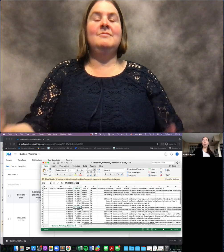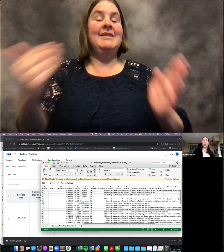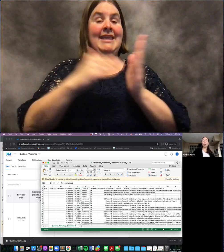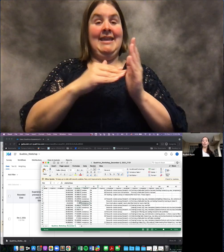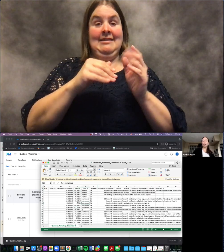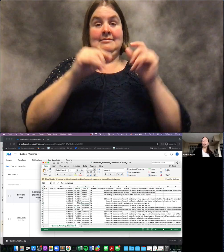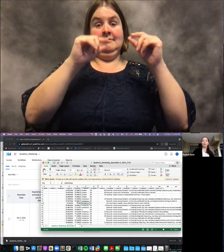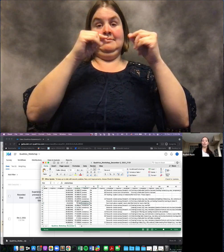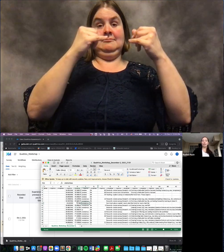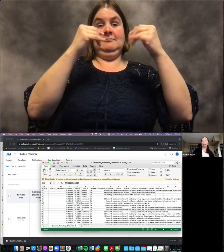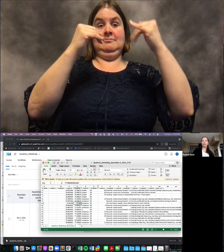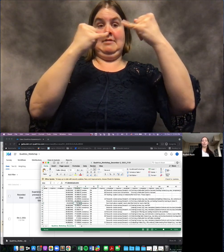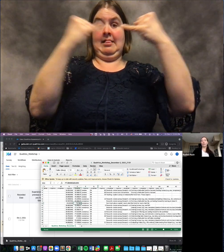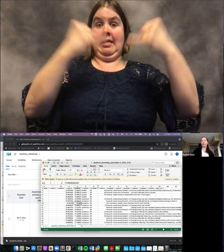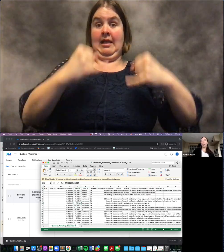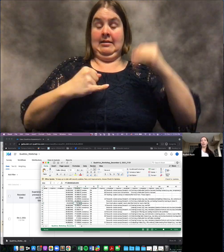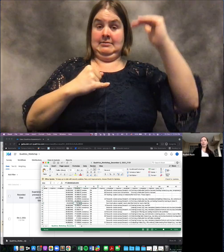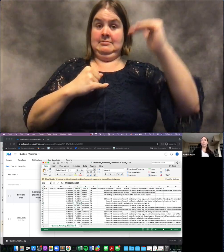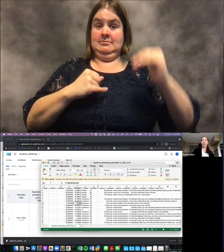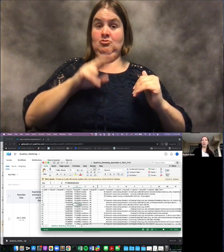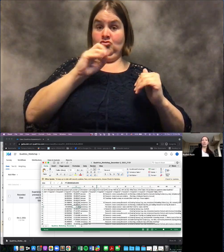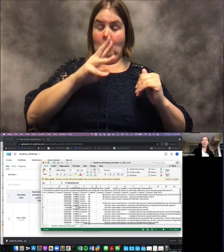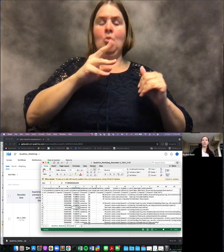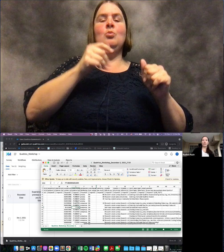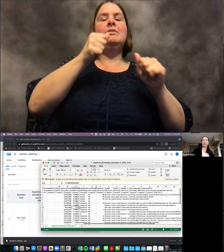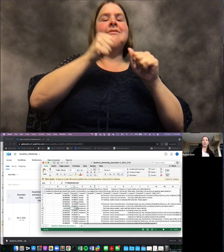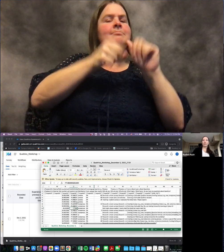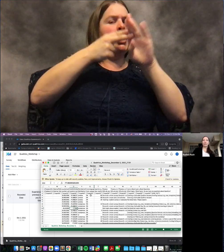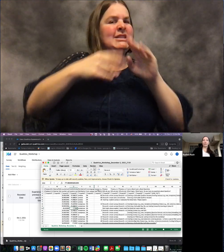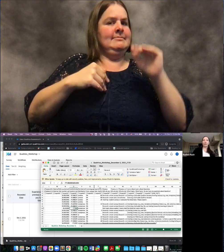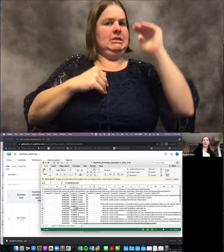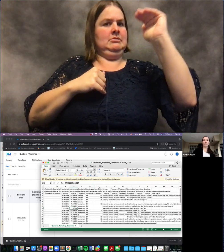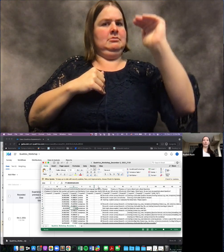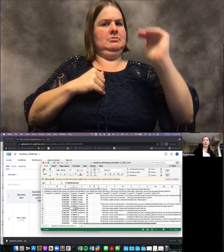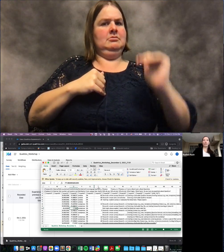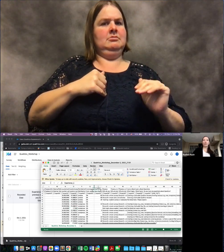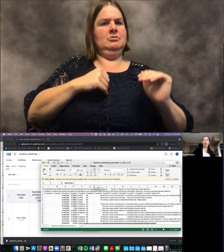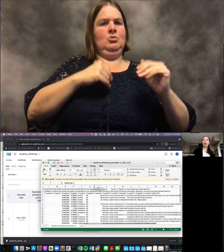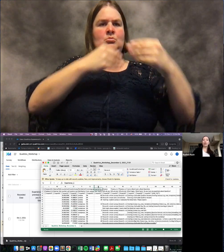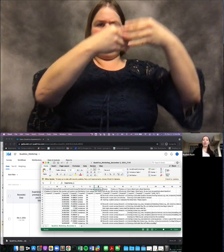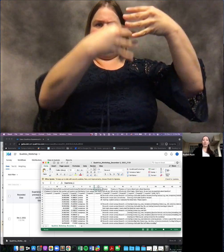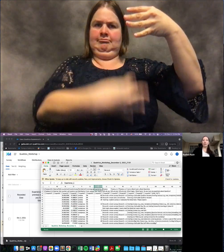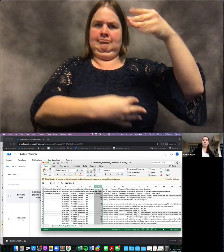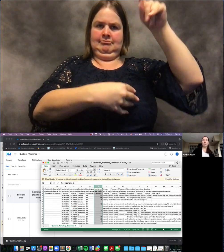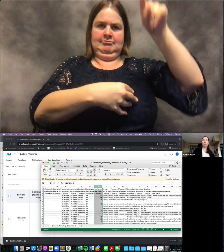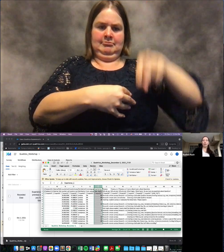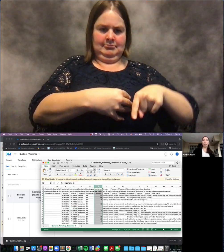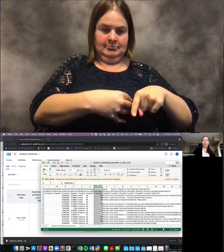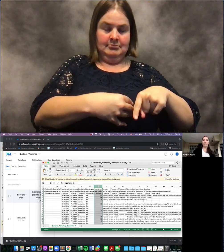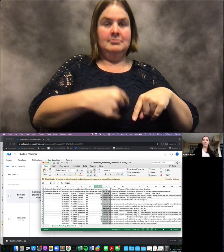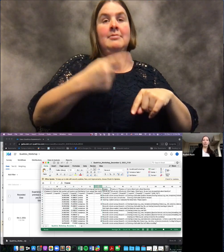is a person. So each line is a respondent. And each column